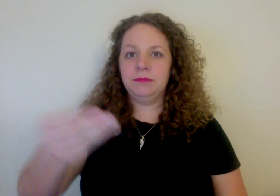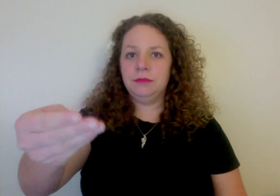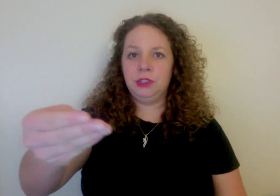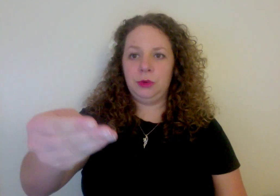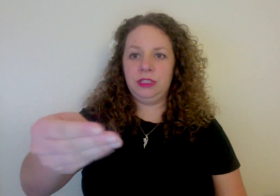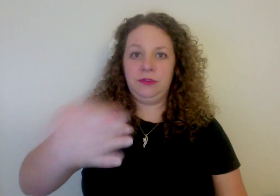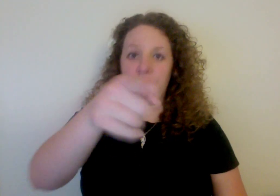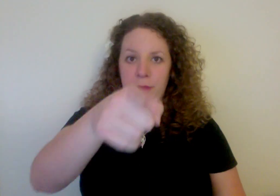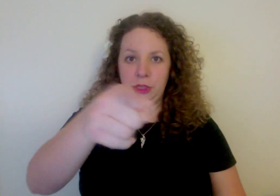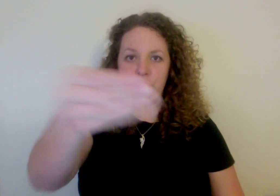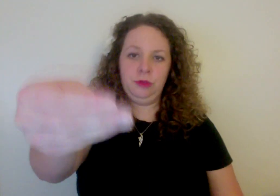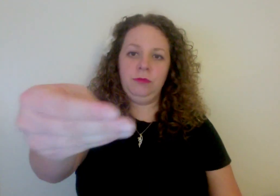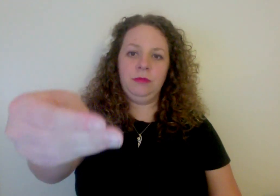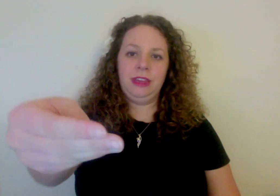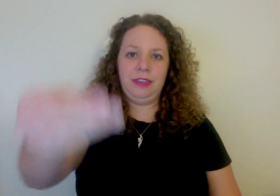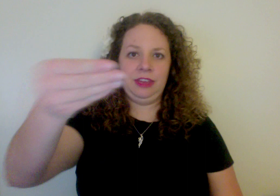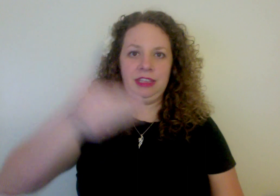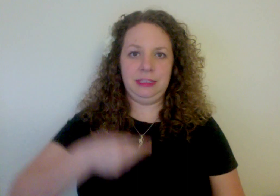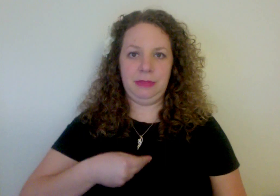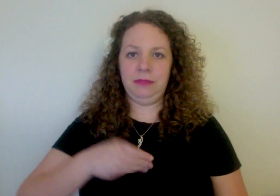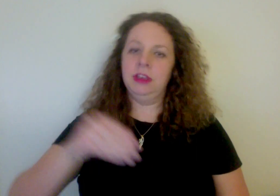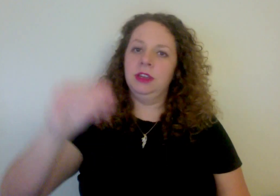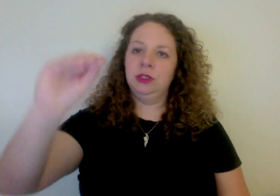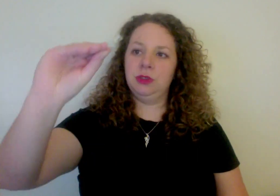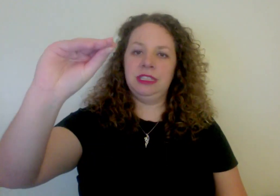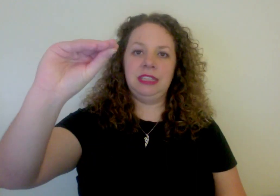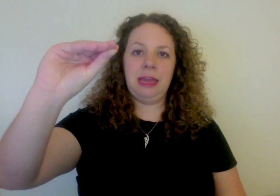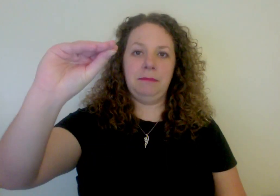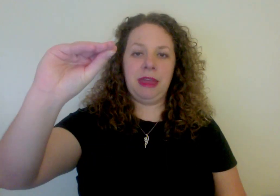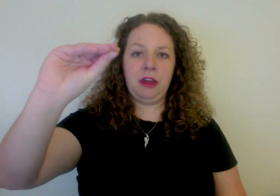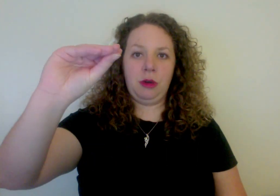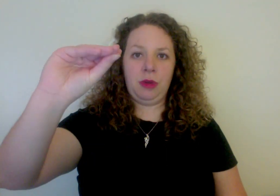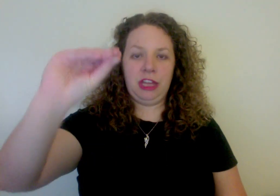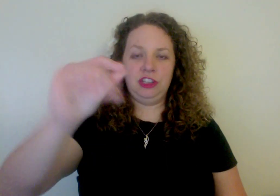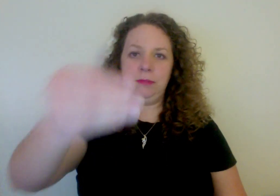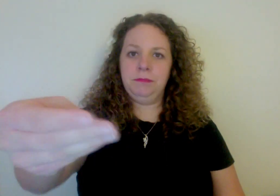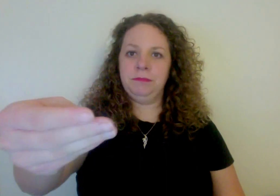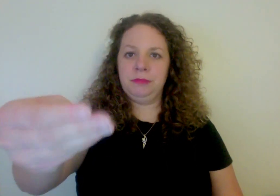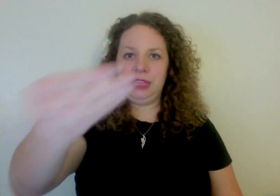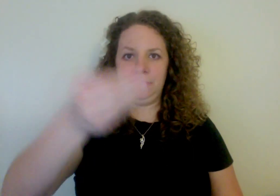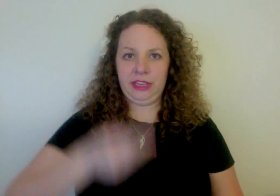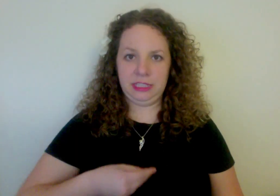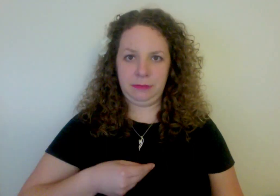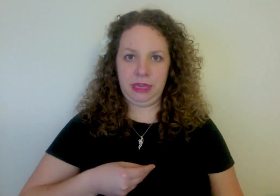so it's from you, giving it to me. So this is a bent O handshake, giving it to me.